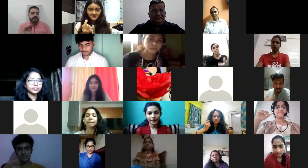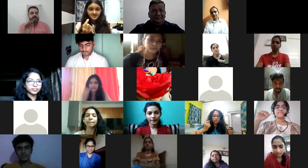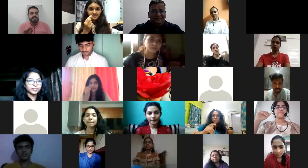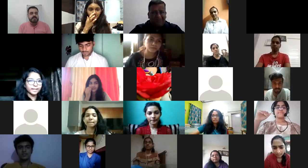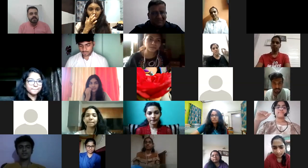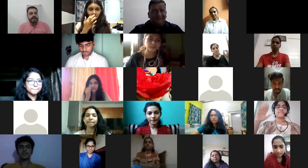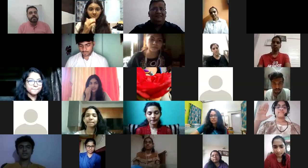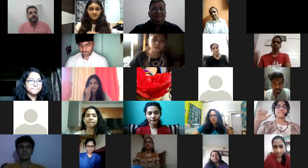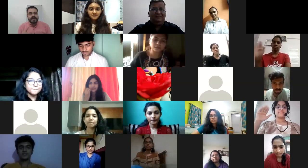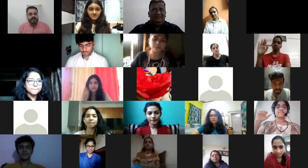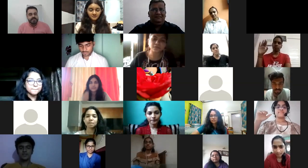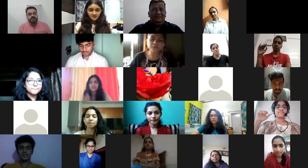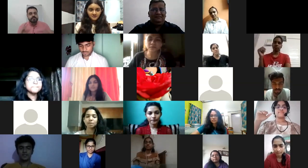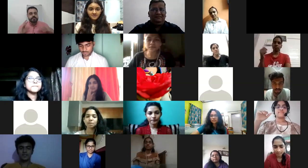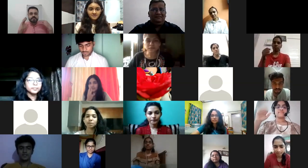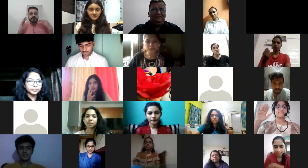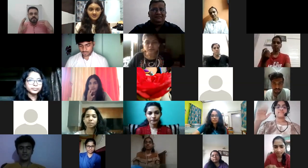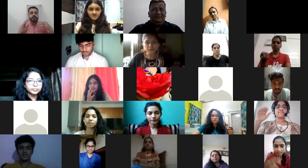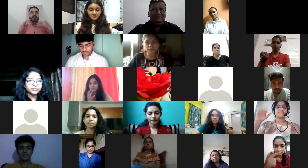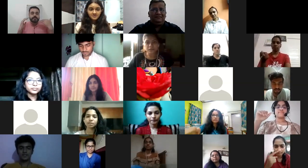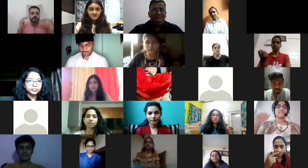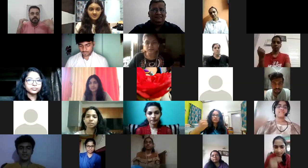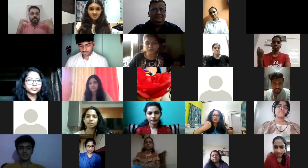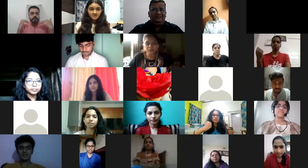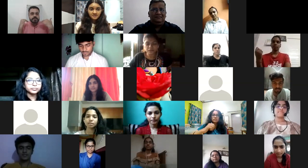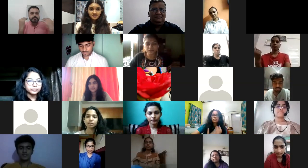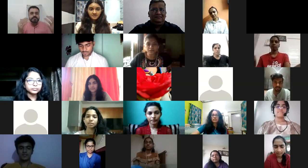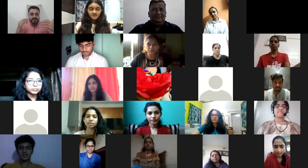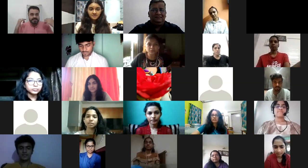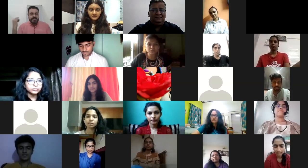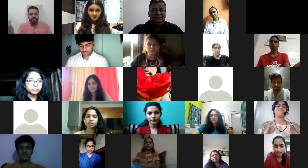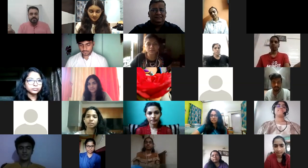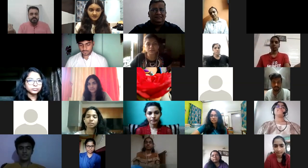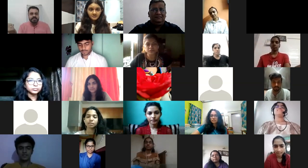is trying to get the attention. If you are in the opposite person's side, if he is able